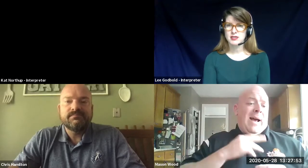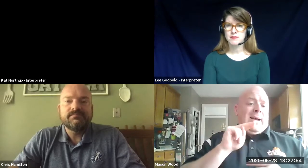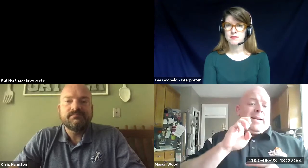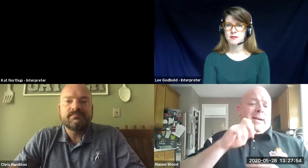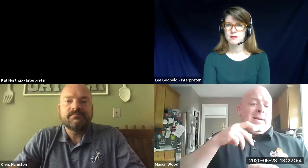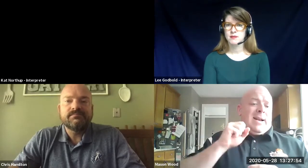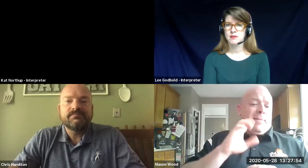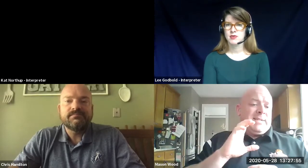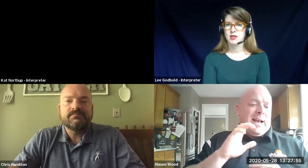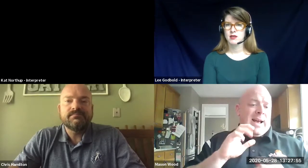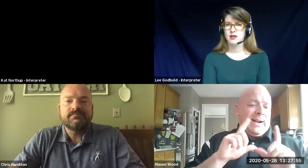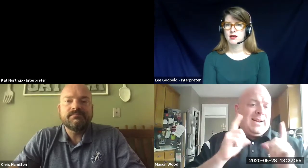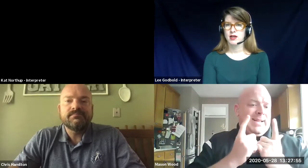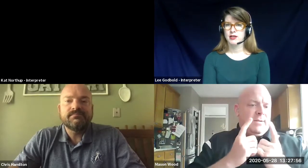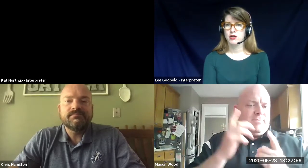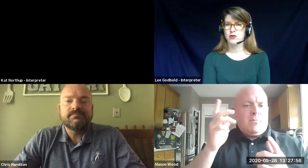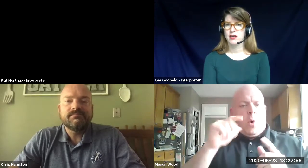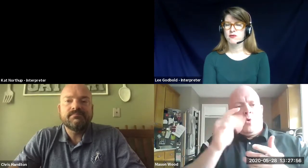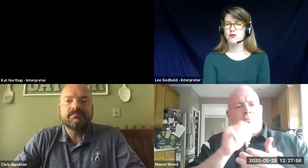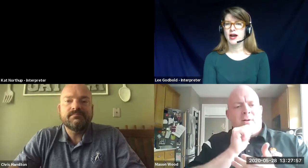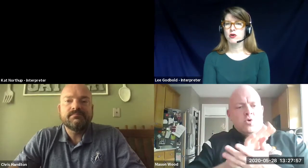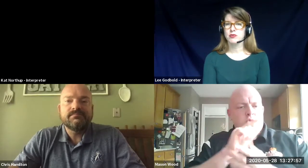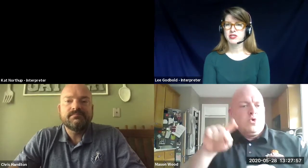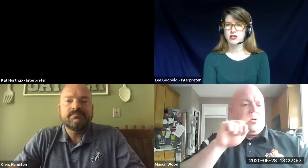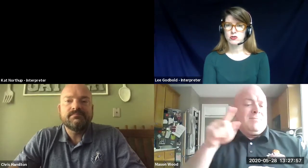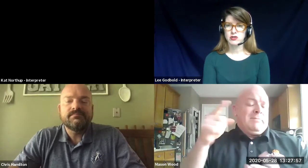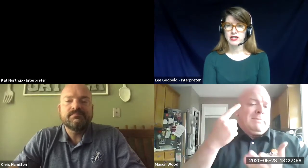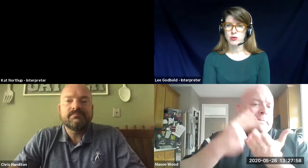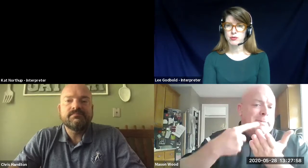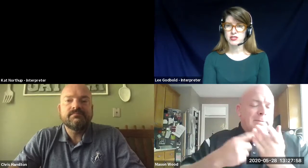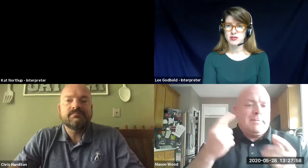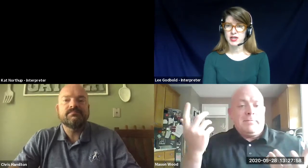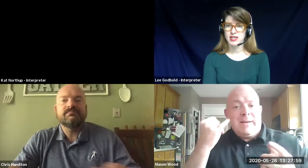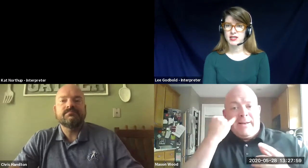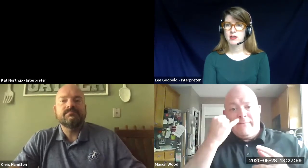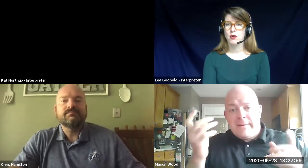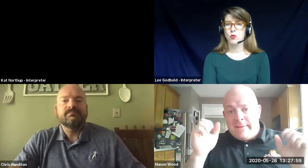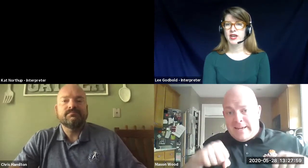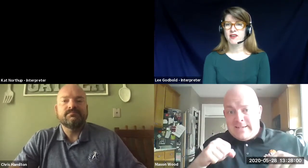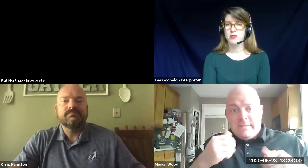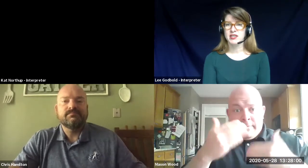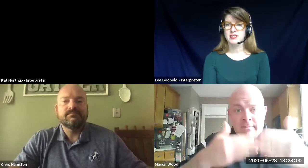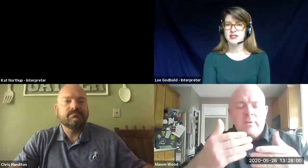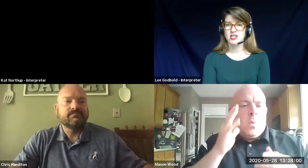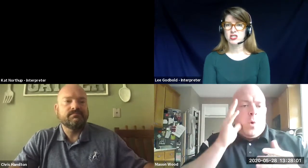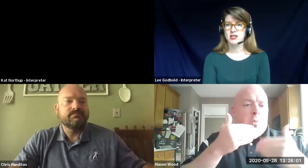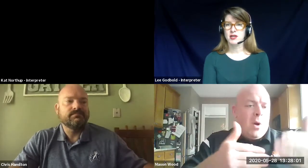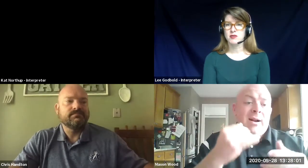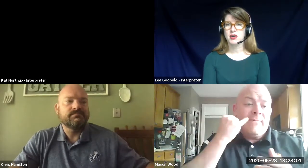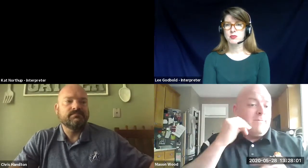tournaments. I know that for our particular league that we participate in, we have been in discussion about the